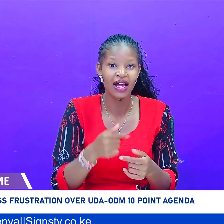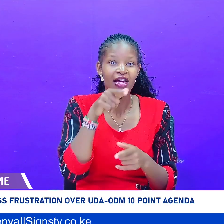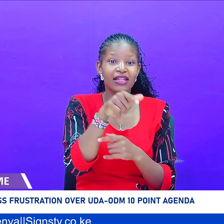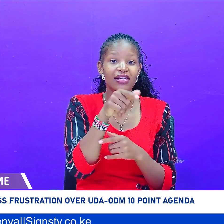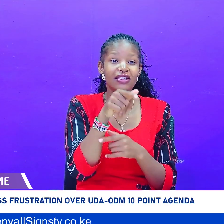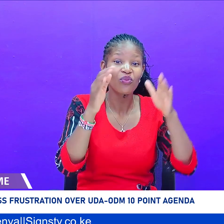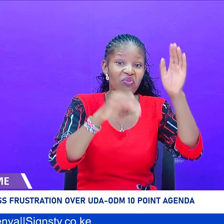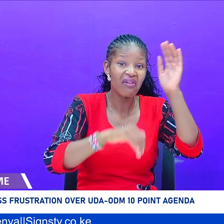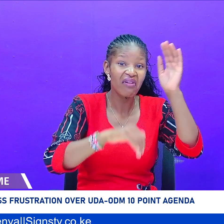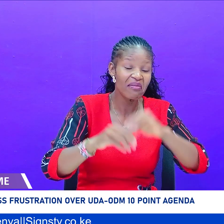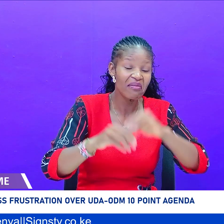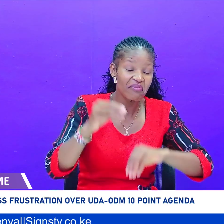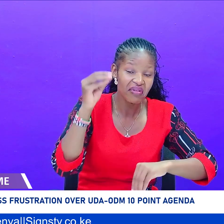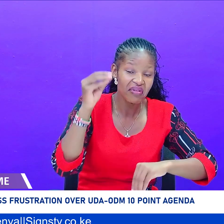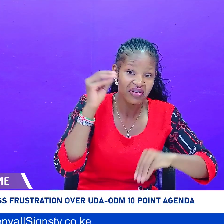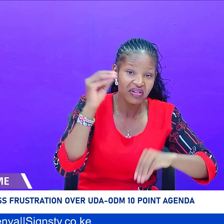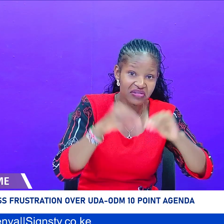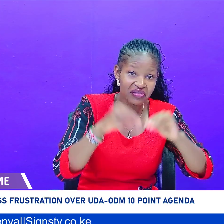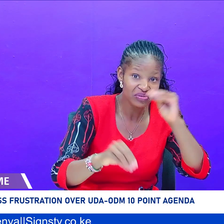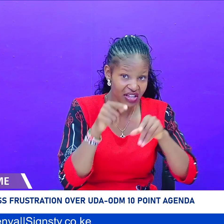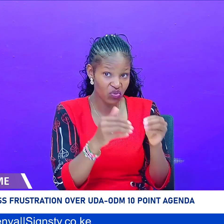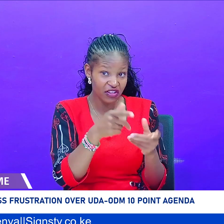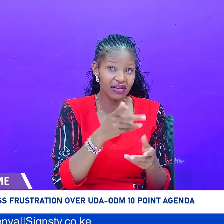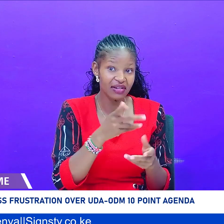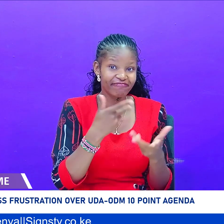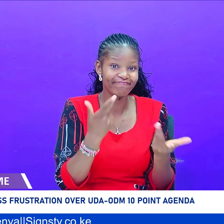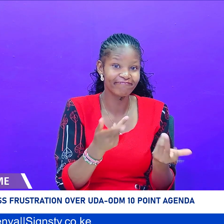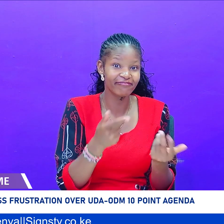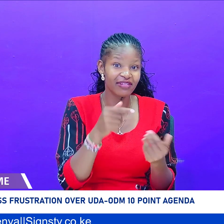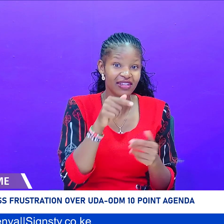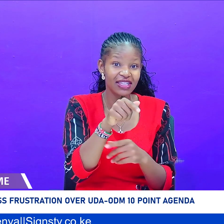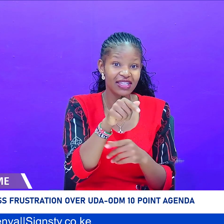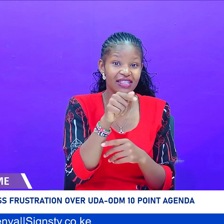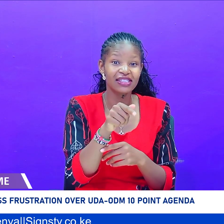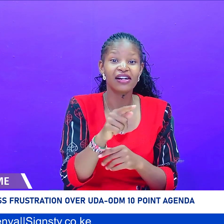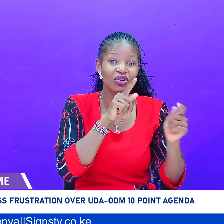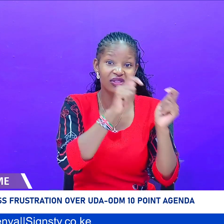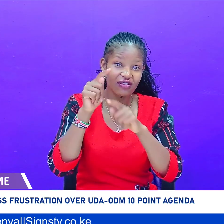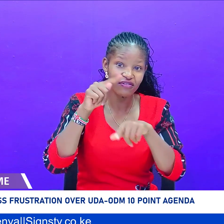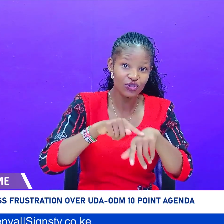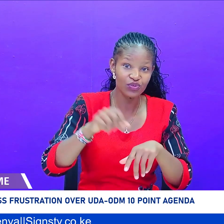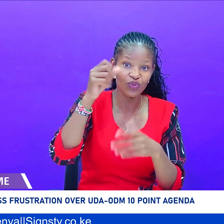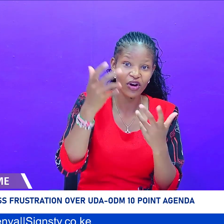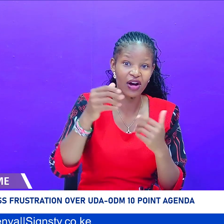instead spreading narrative regarding the trip to Singapore with victims of